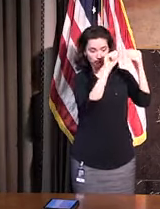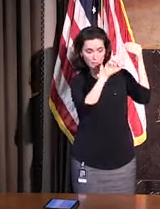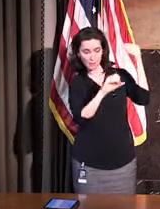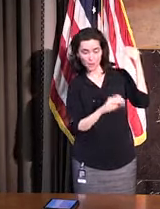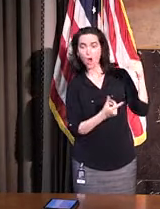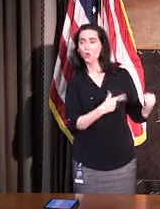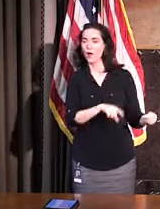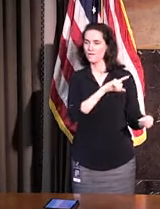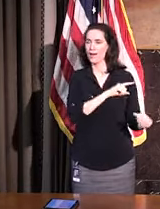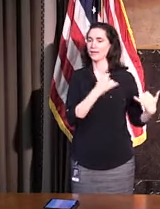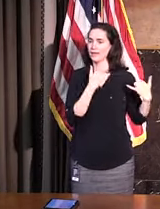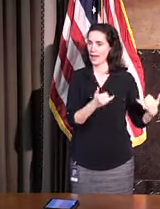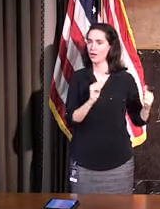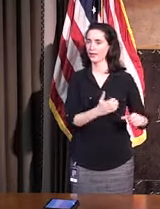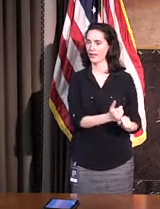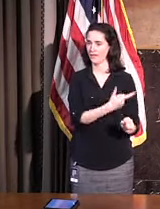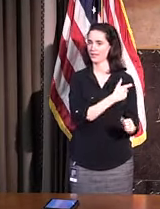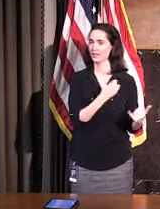yesterday.